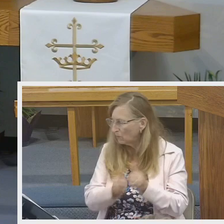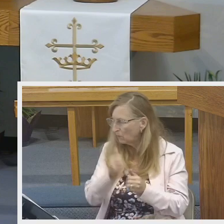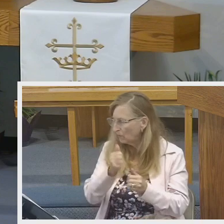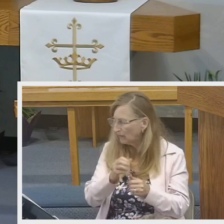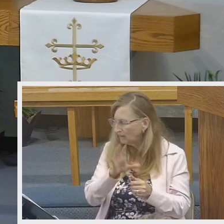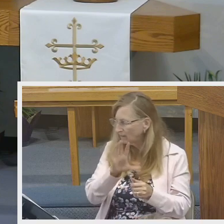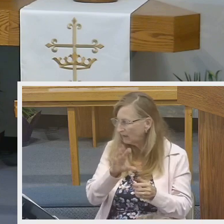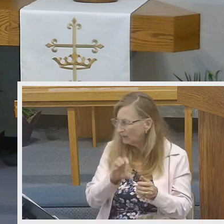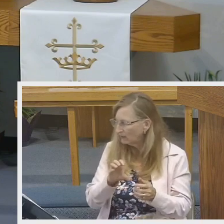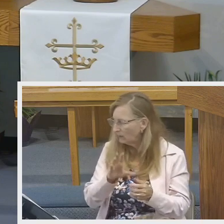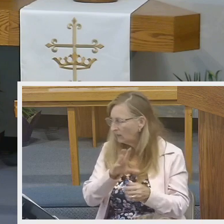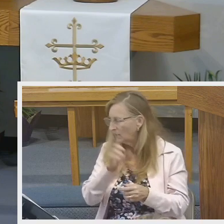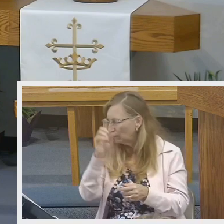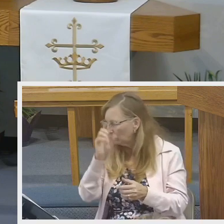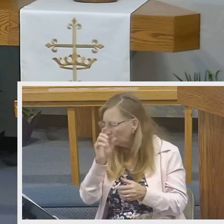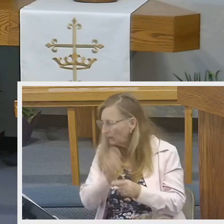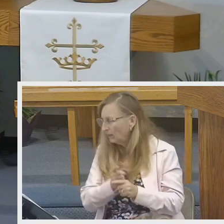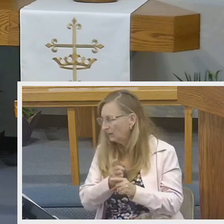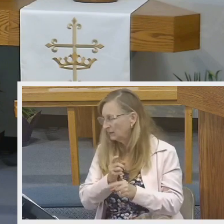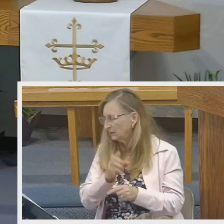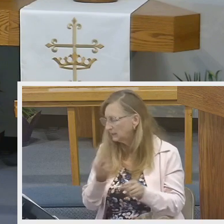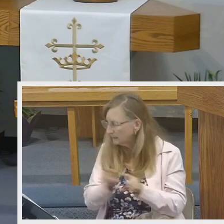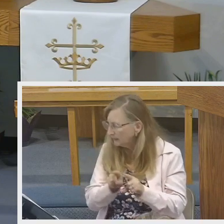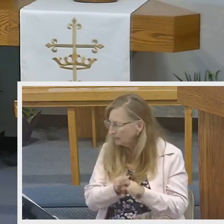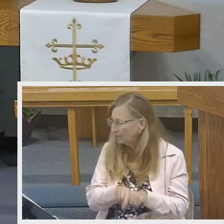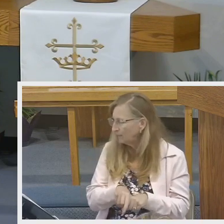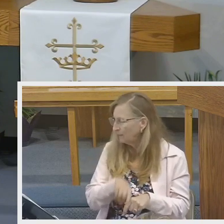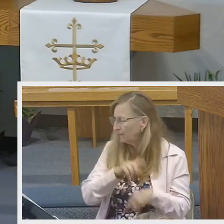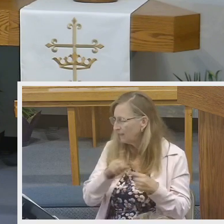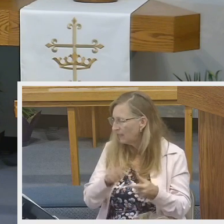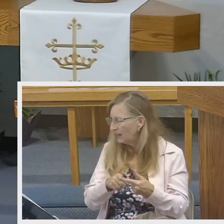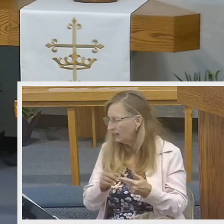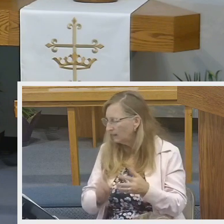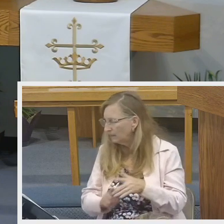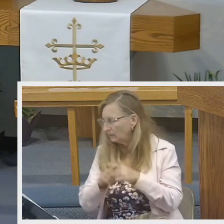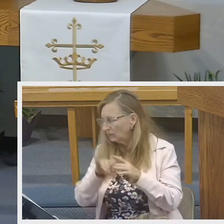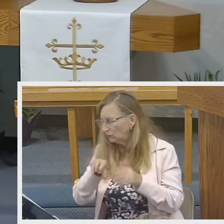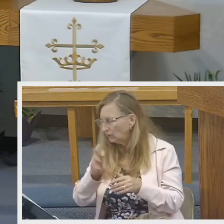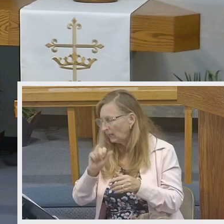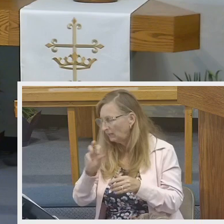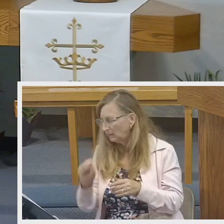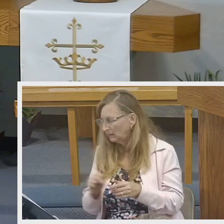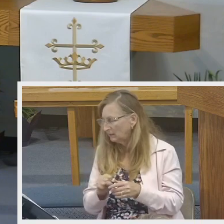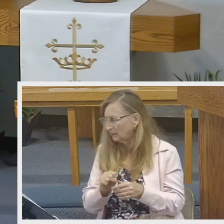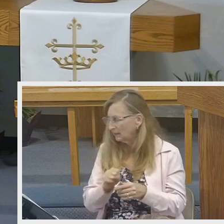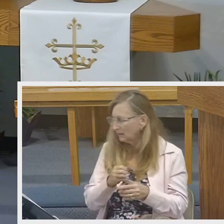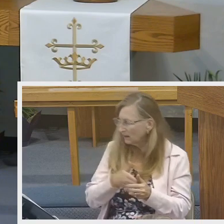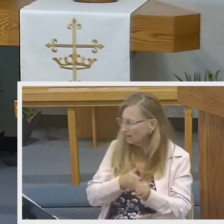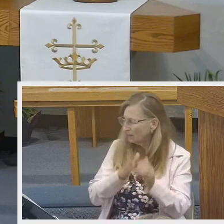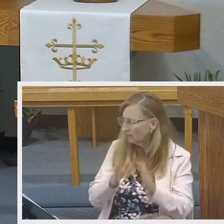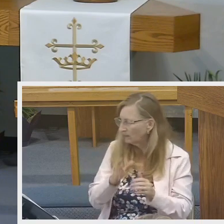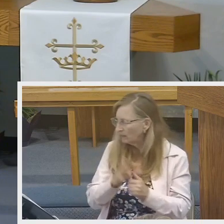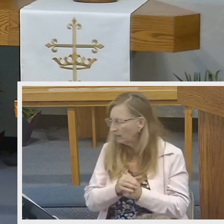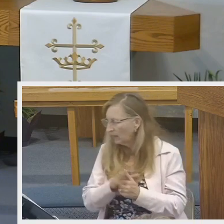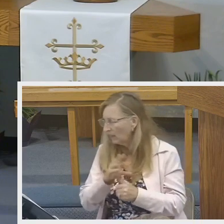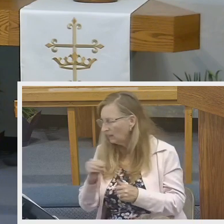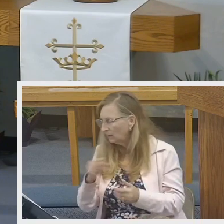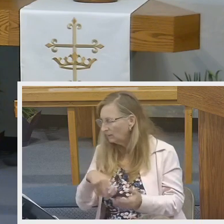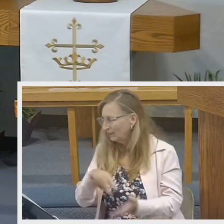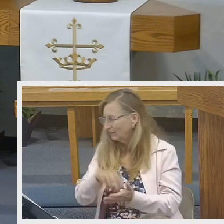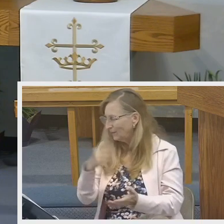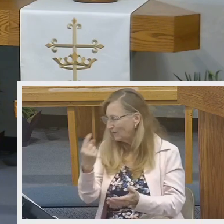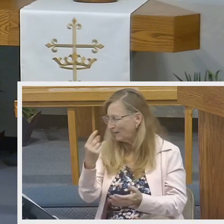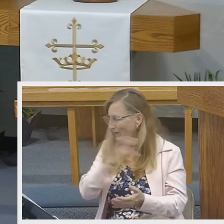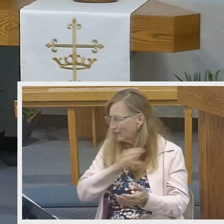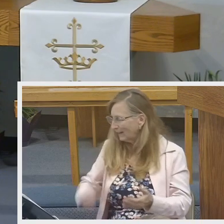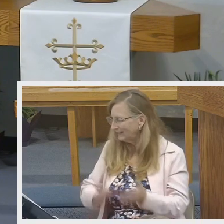and then to all the apostles. As the resurrected one, Christ Jesus is my living hope. Now he reigns as